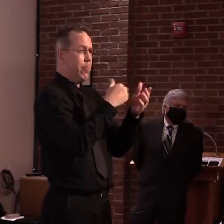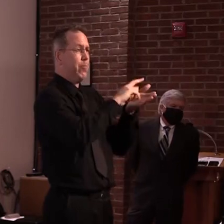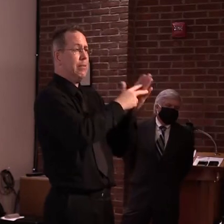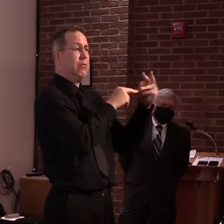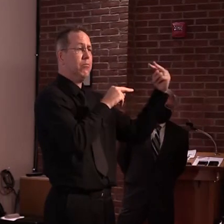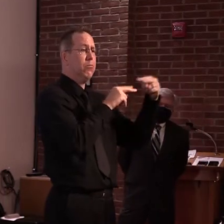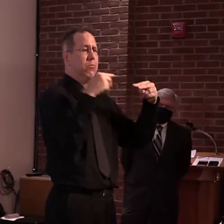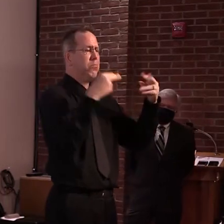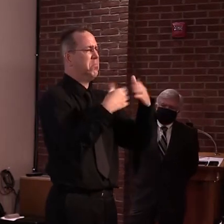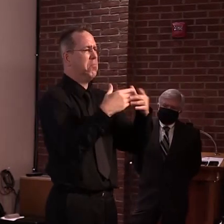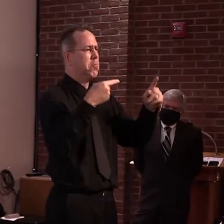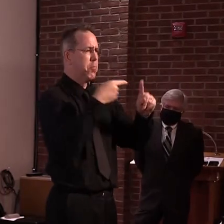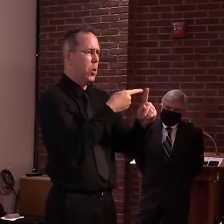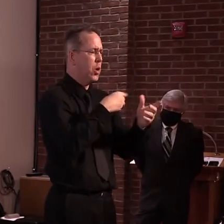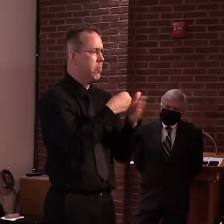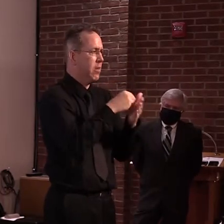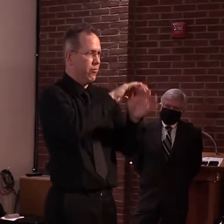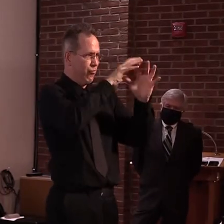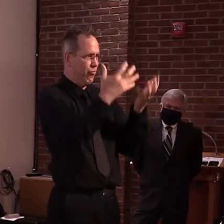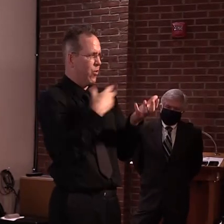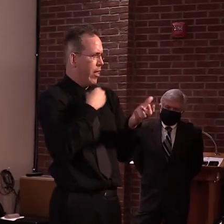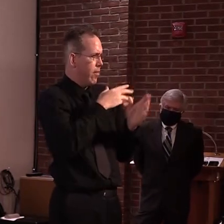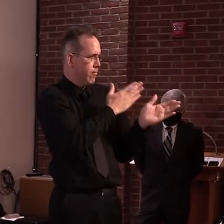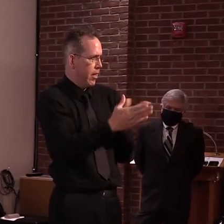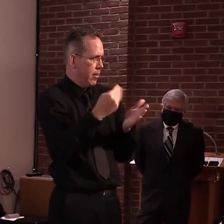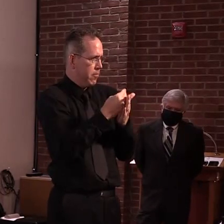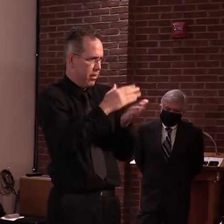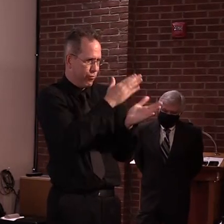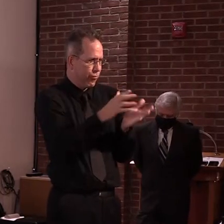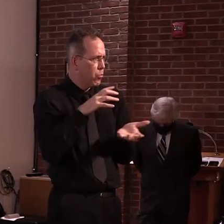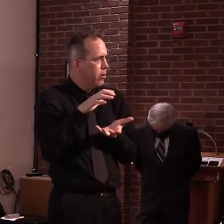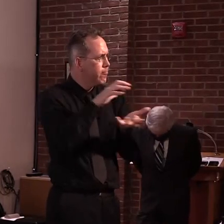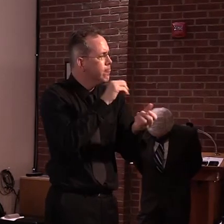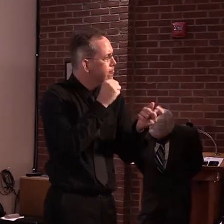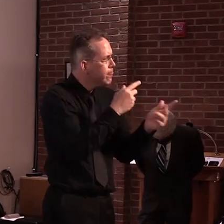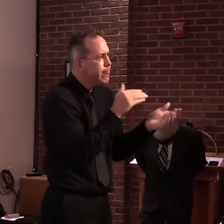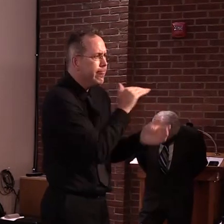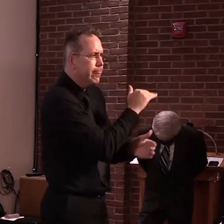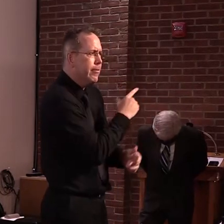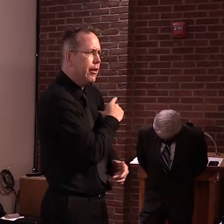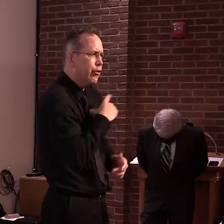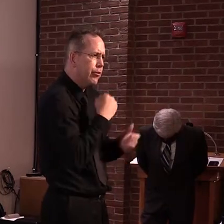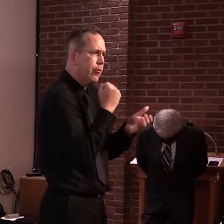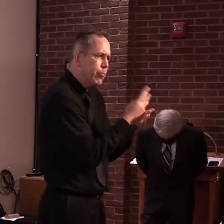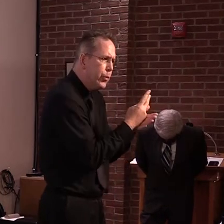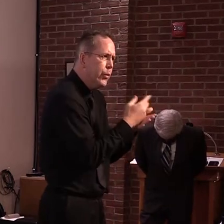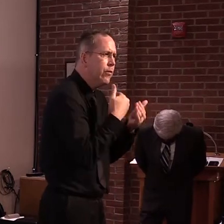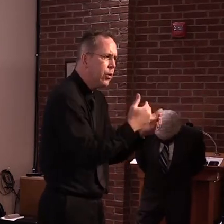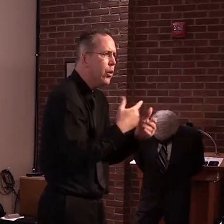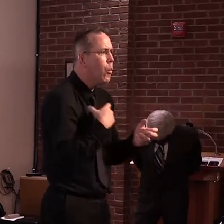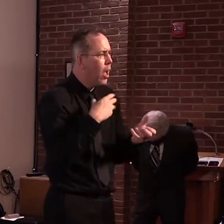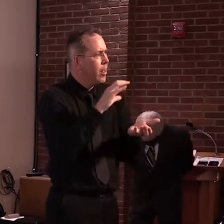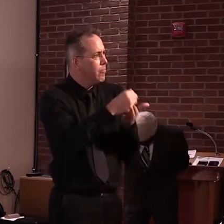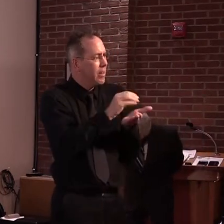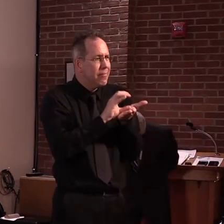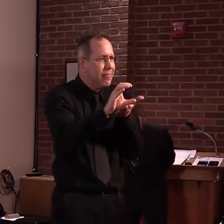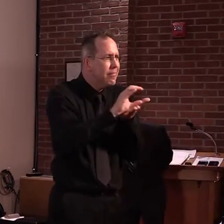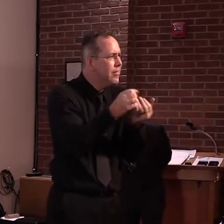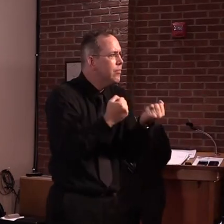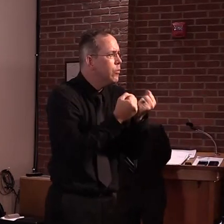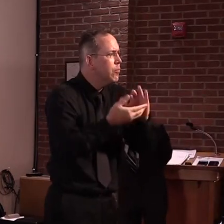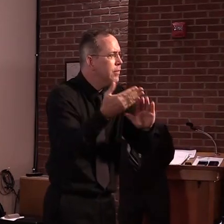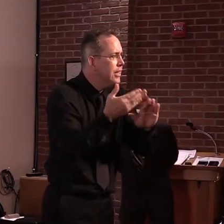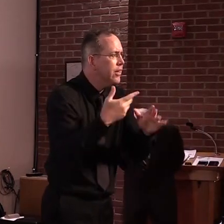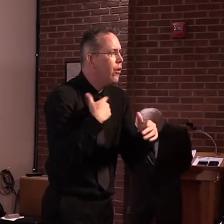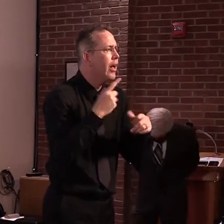activity that will make up for the tax revenue we've lost. We cannot make businesses and communities wait any longer for the relief and